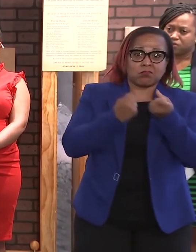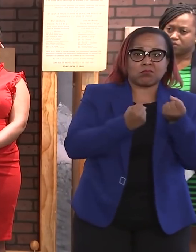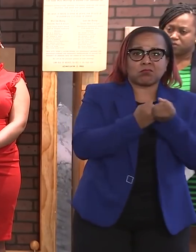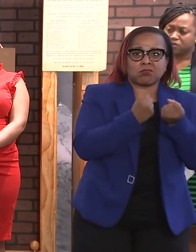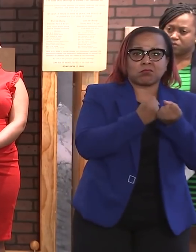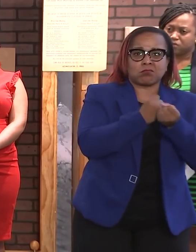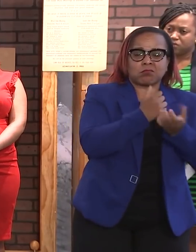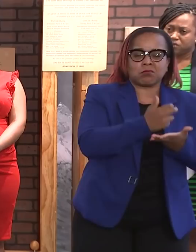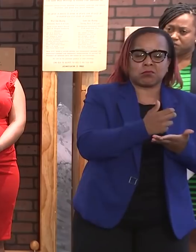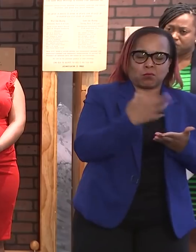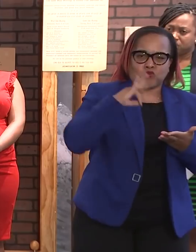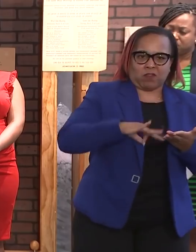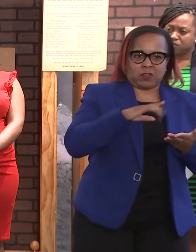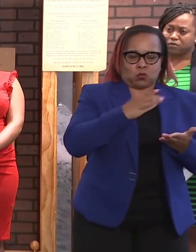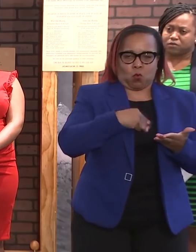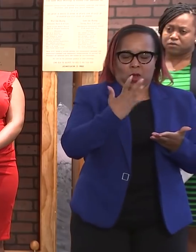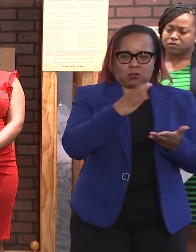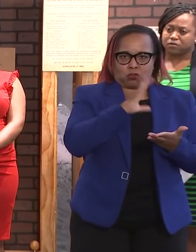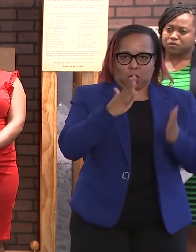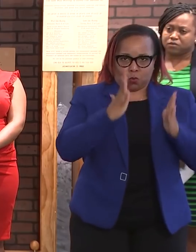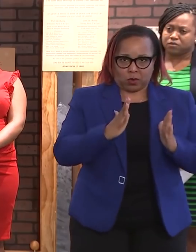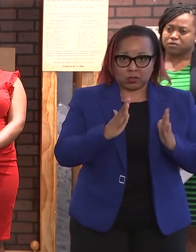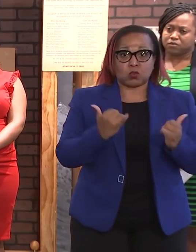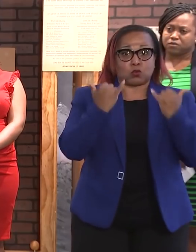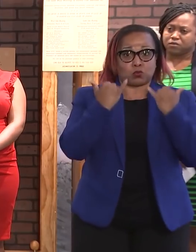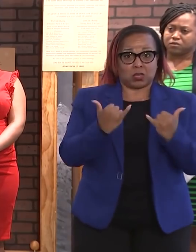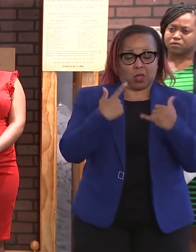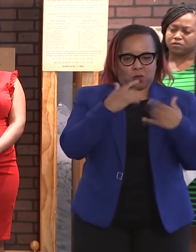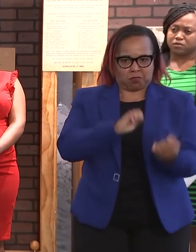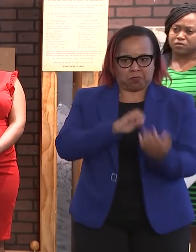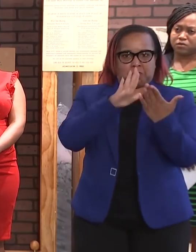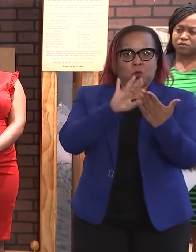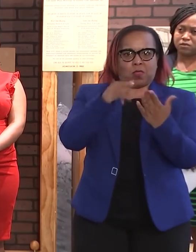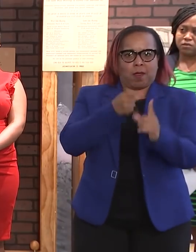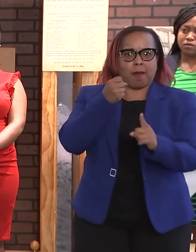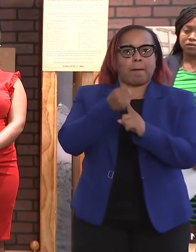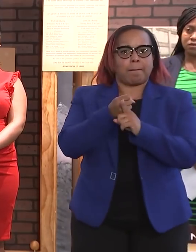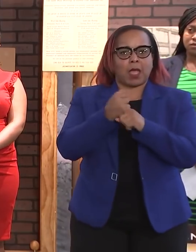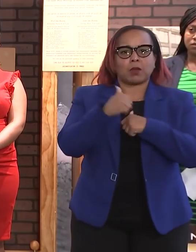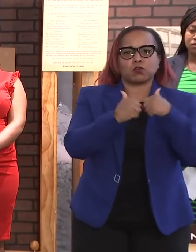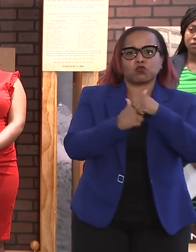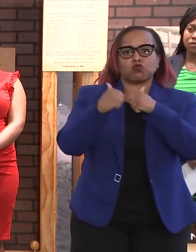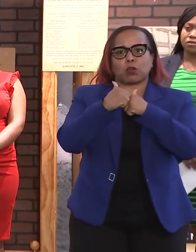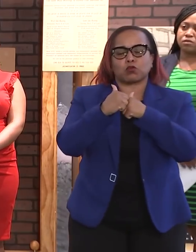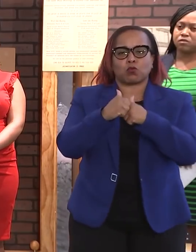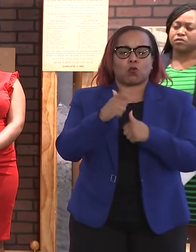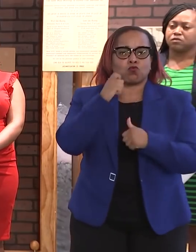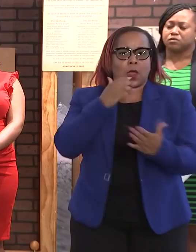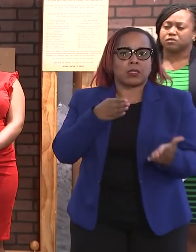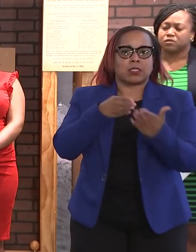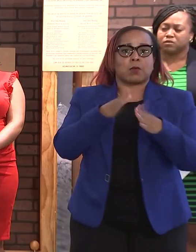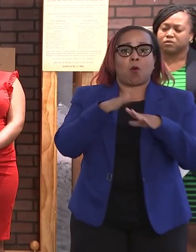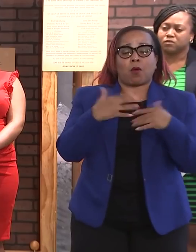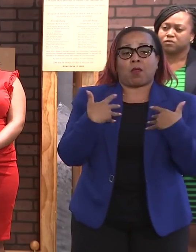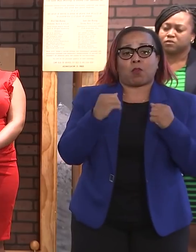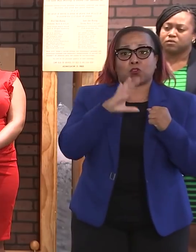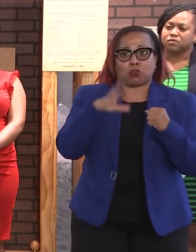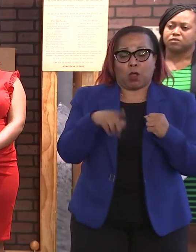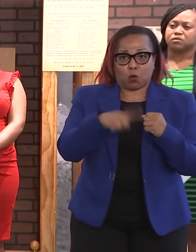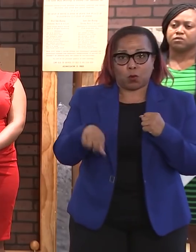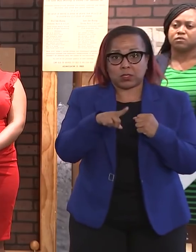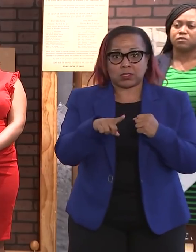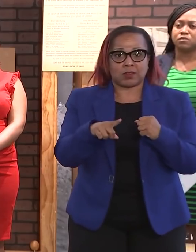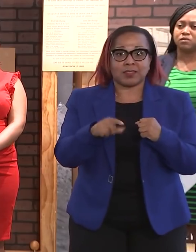white Chicagoans. And so today we reckon with this deadly impact of structural racism on the health of Chicagoans. But